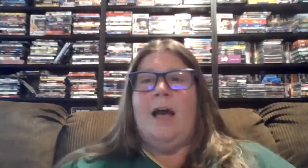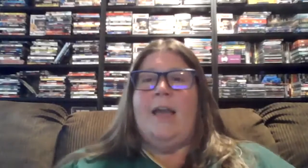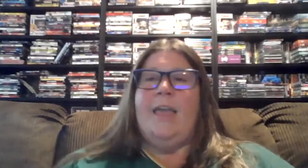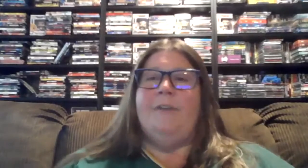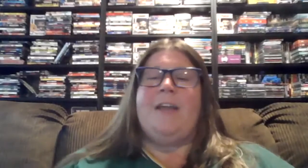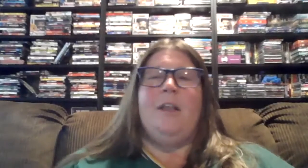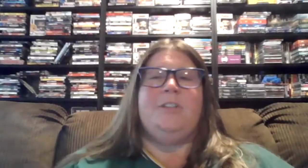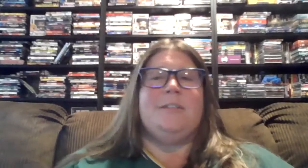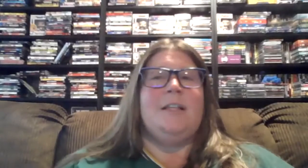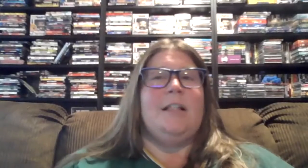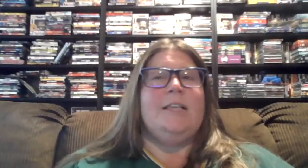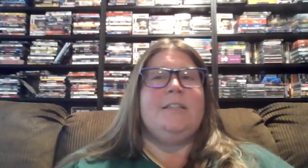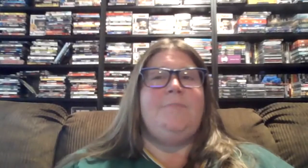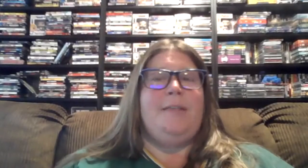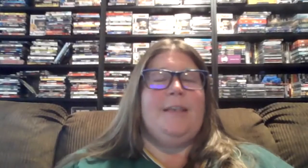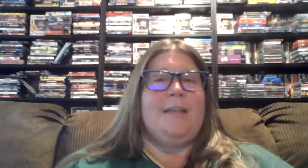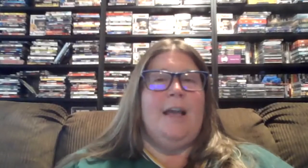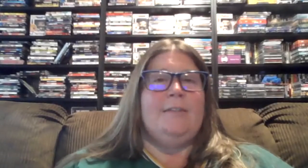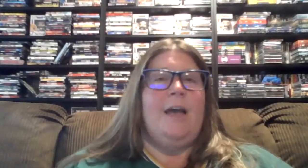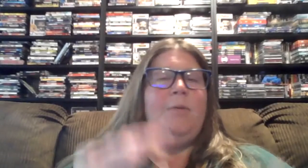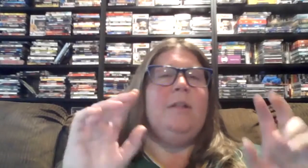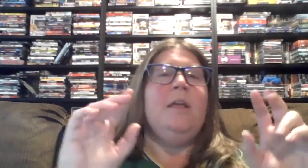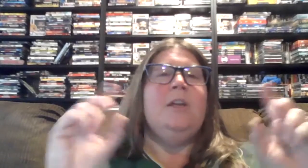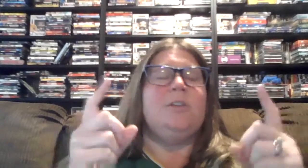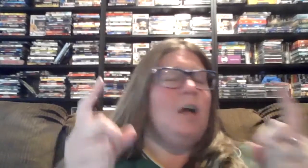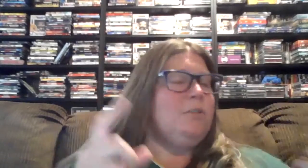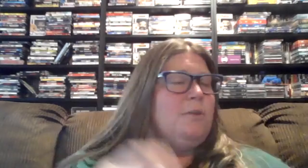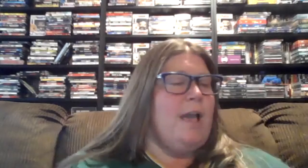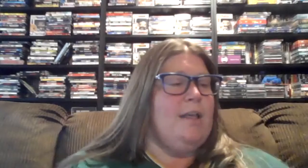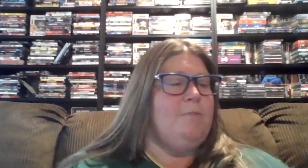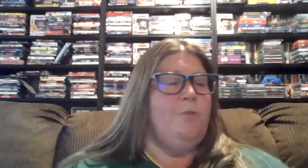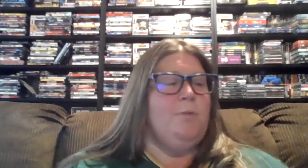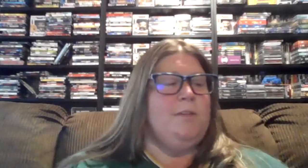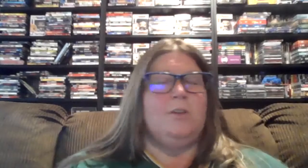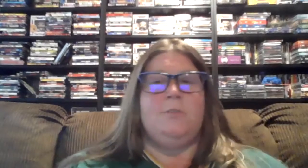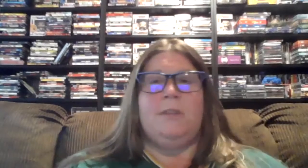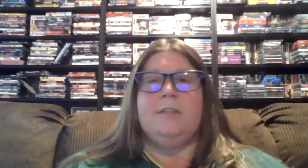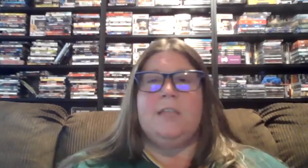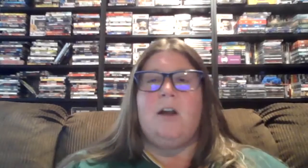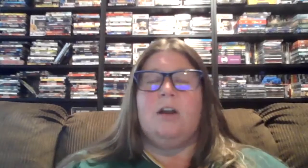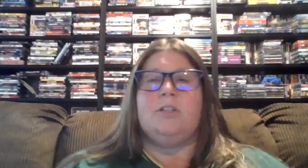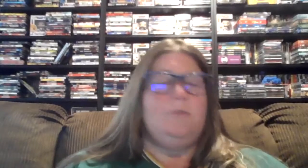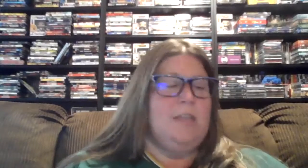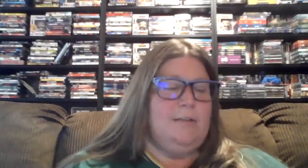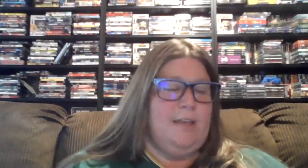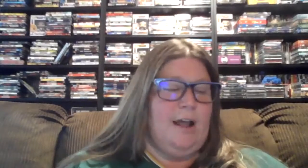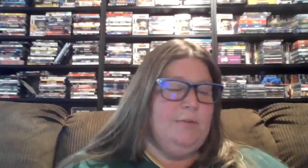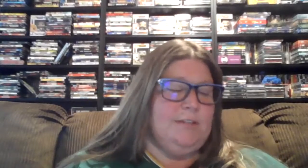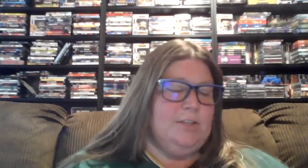I have down just a list of basic signs. I will just also add in before we start doing this, there are two things that I would